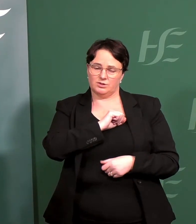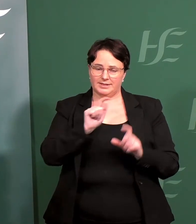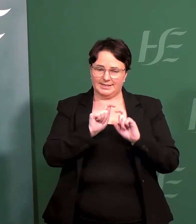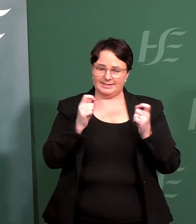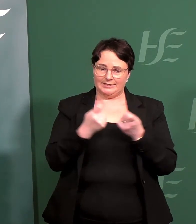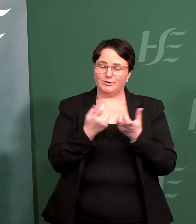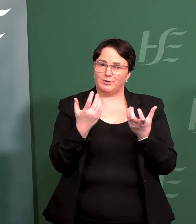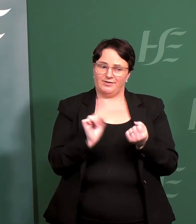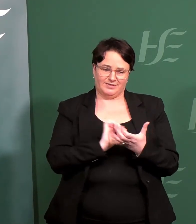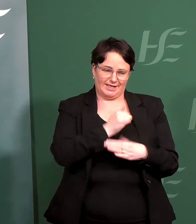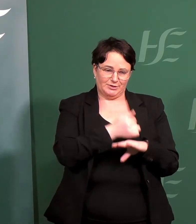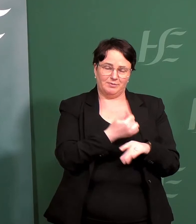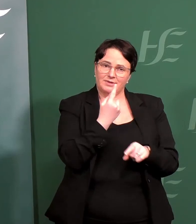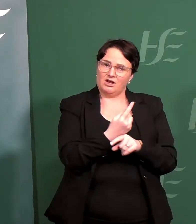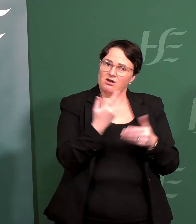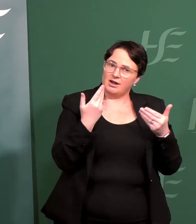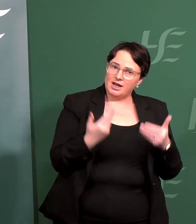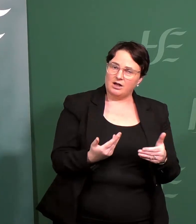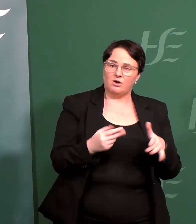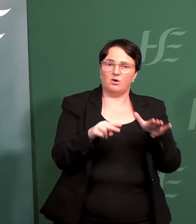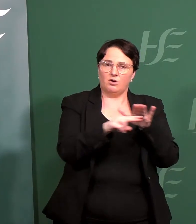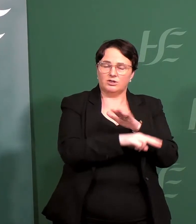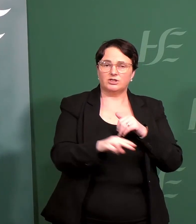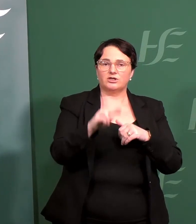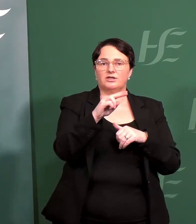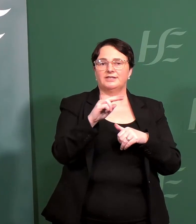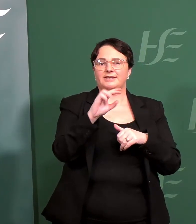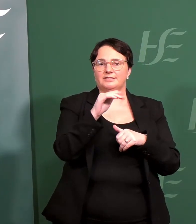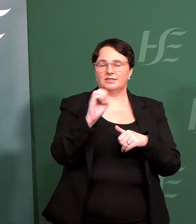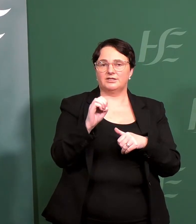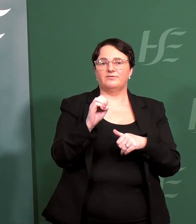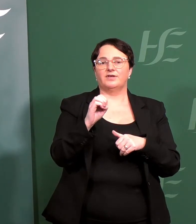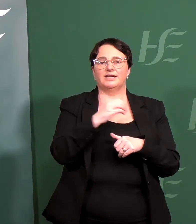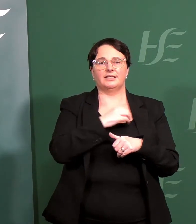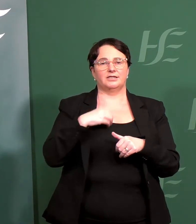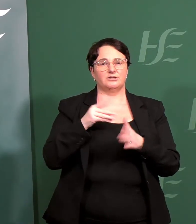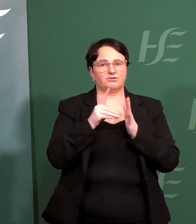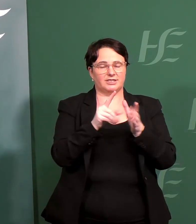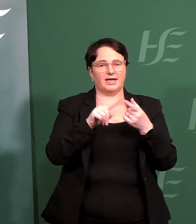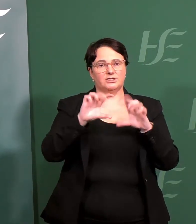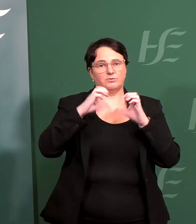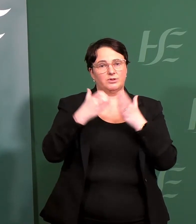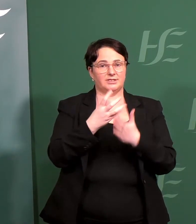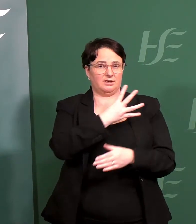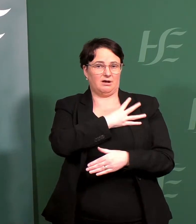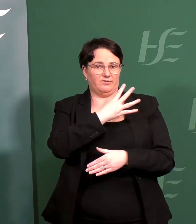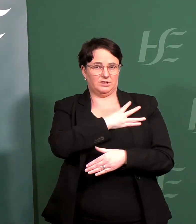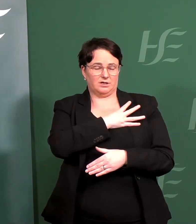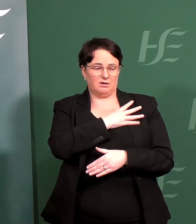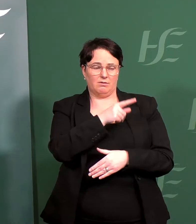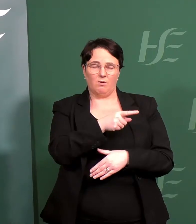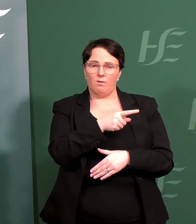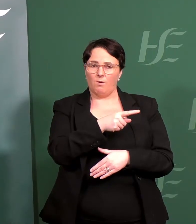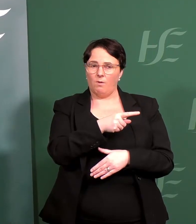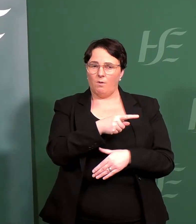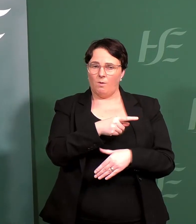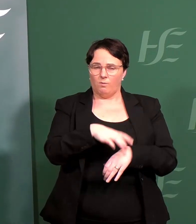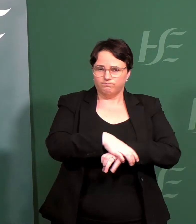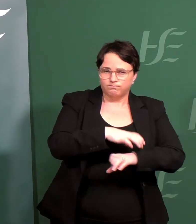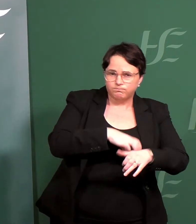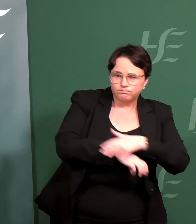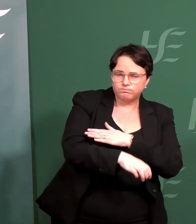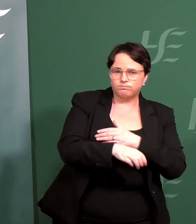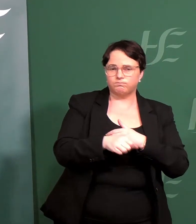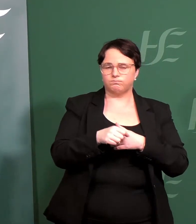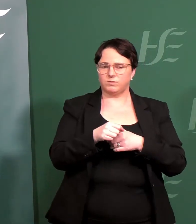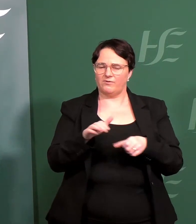in place there now, under the Executive Clinical Director and indeed the Community Officer, are highly committed and fully embracing